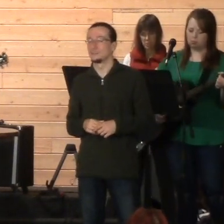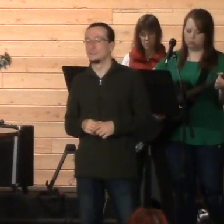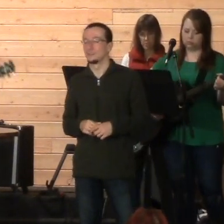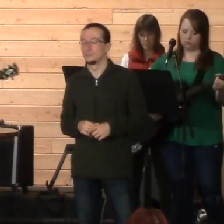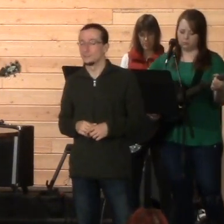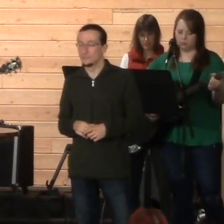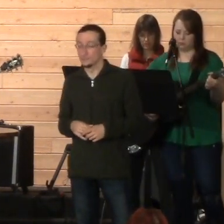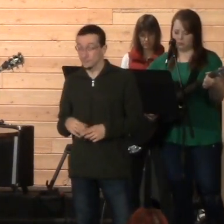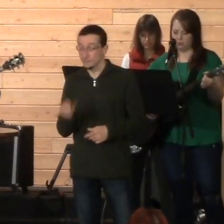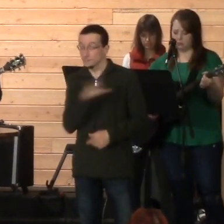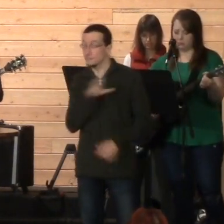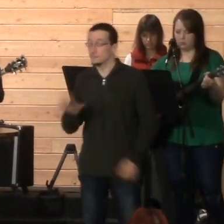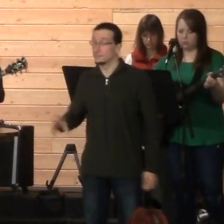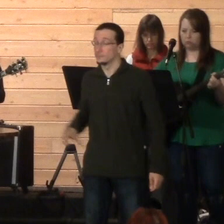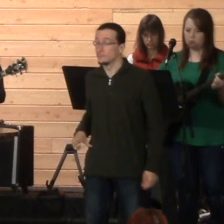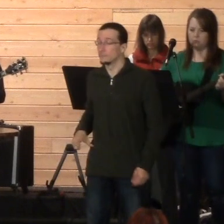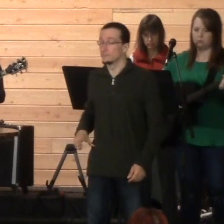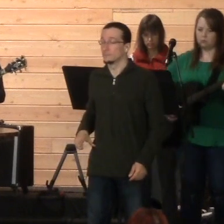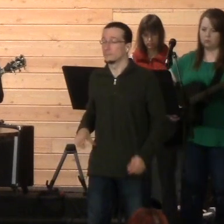And Lord,